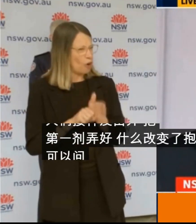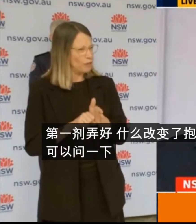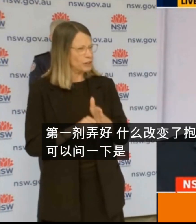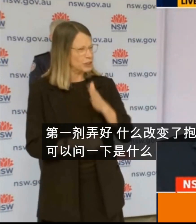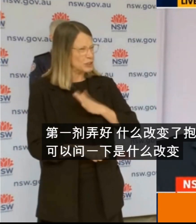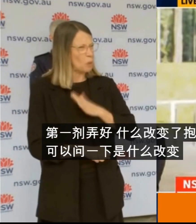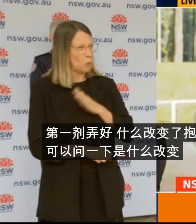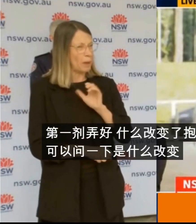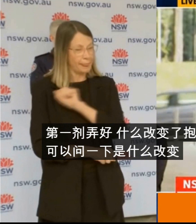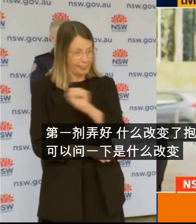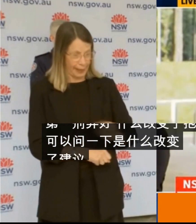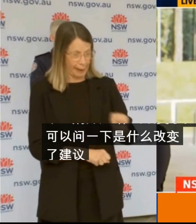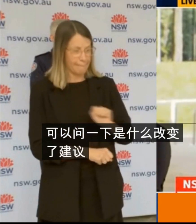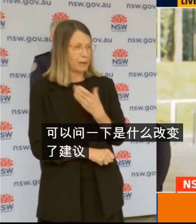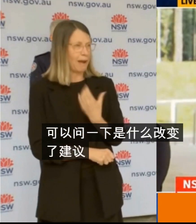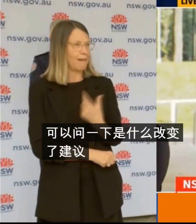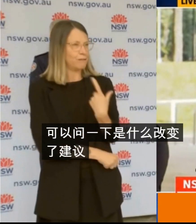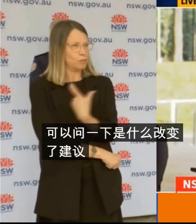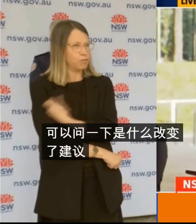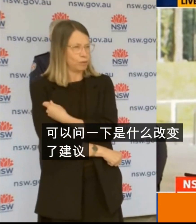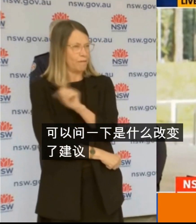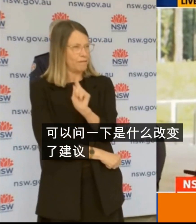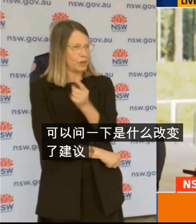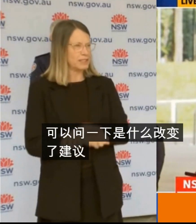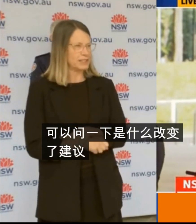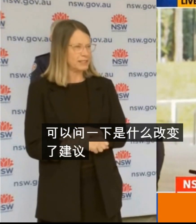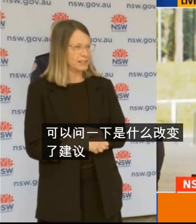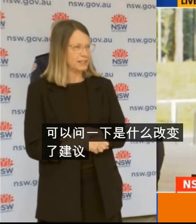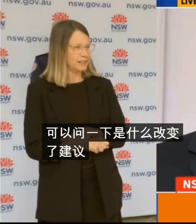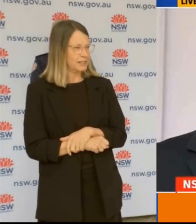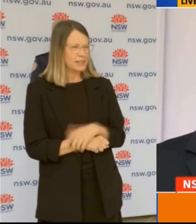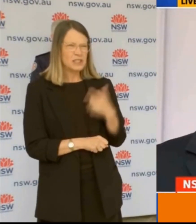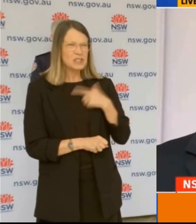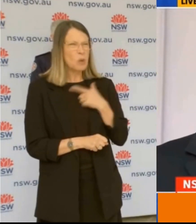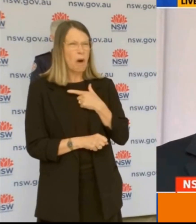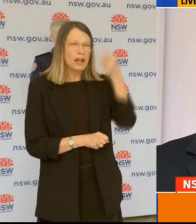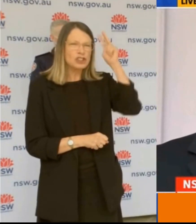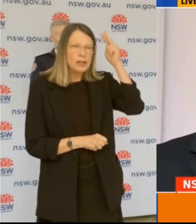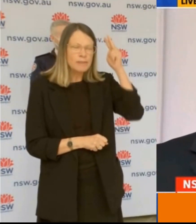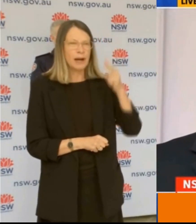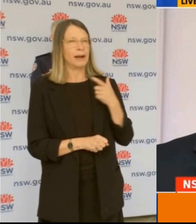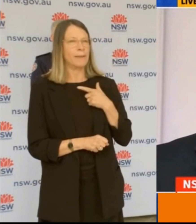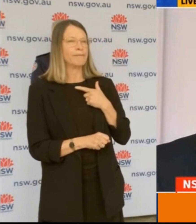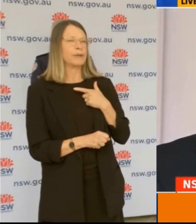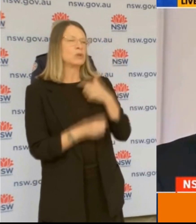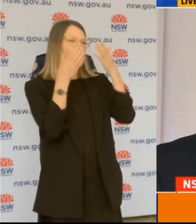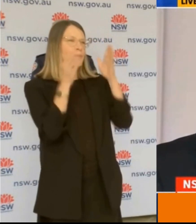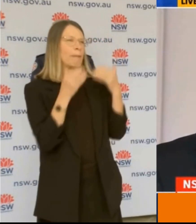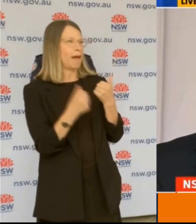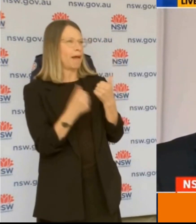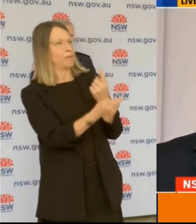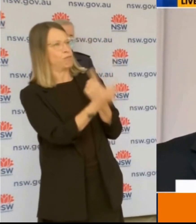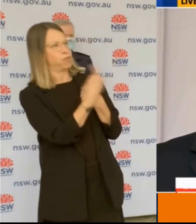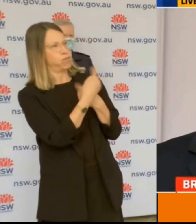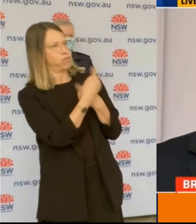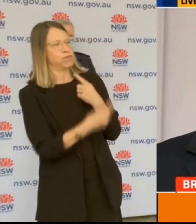Sorry, can I just ask what changed? Because the advice from the public health team. Okay. That's what changed. So there was a supply issue that maybe fed into that. Was